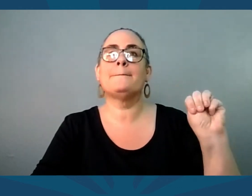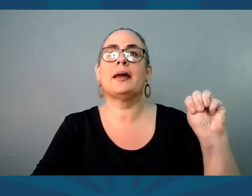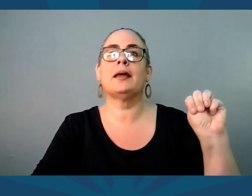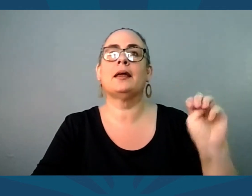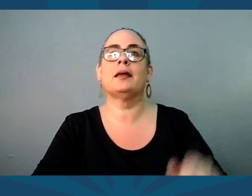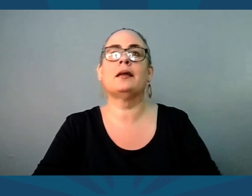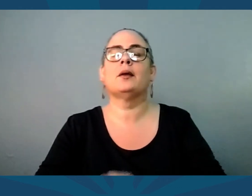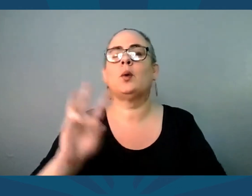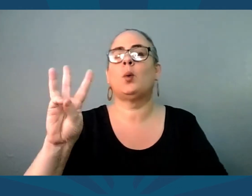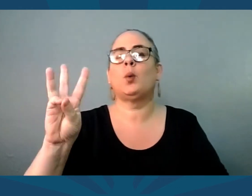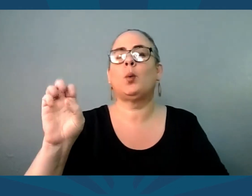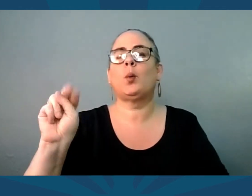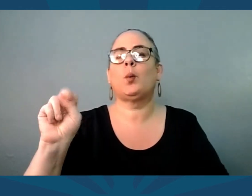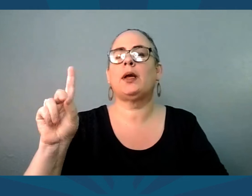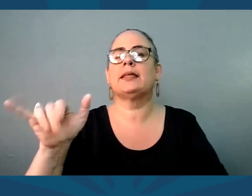Graham